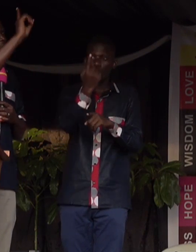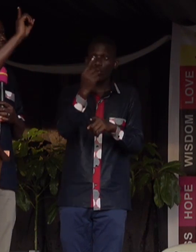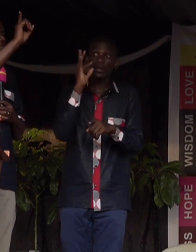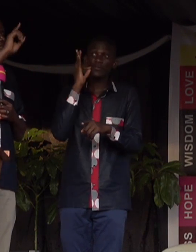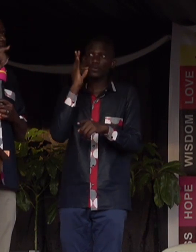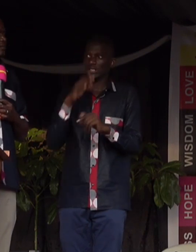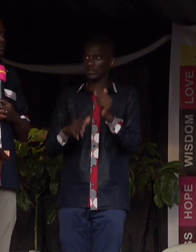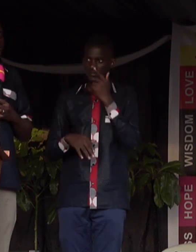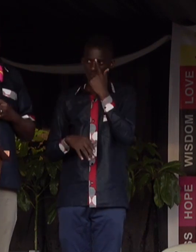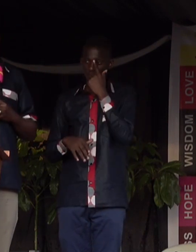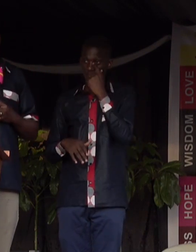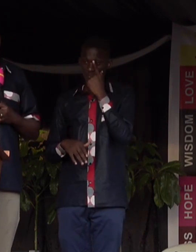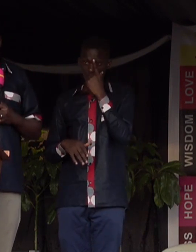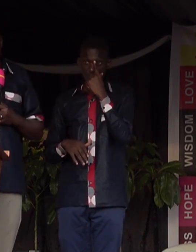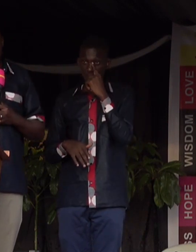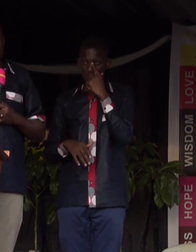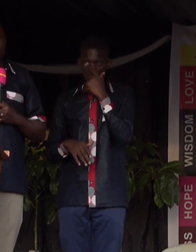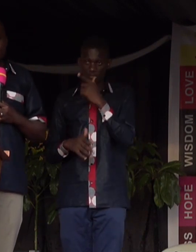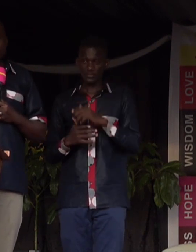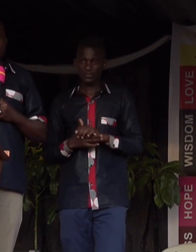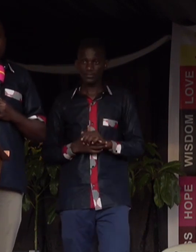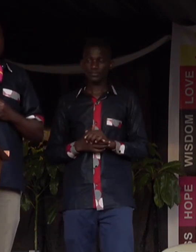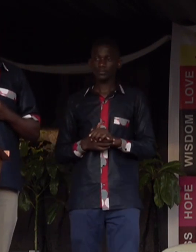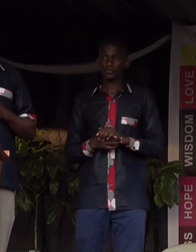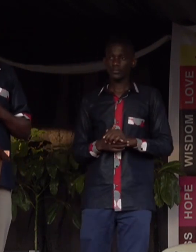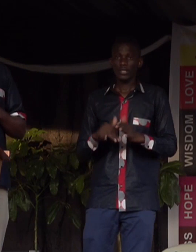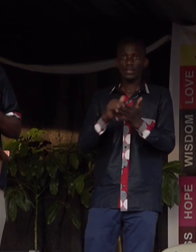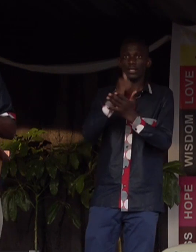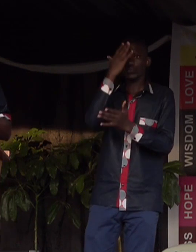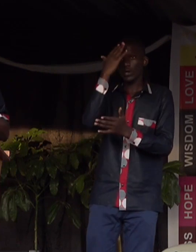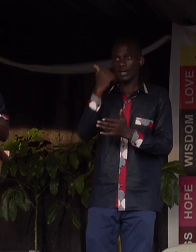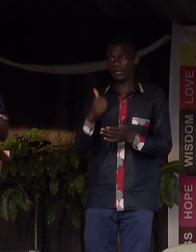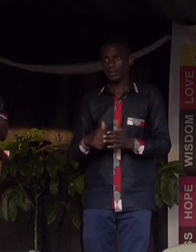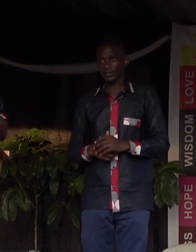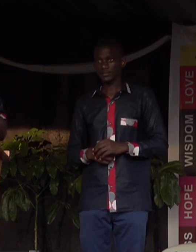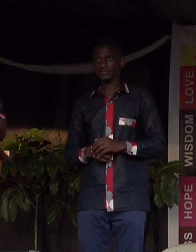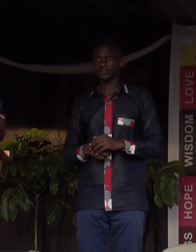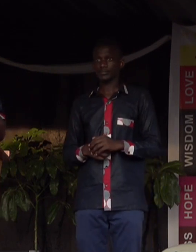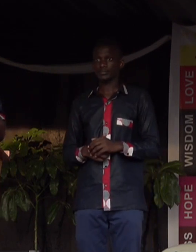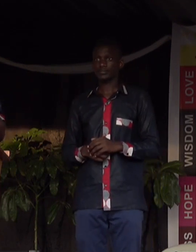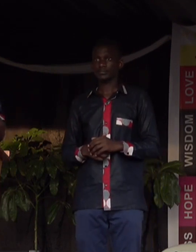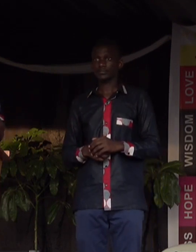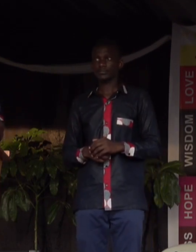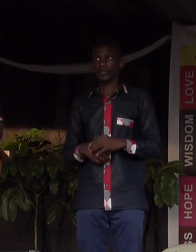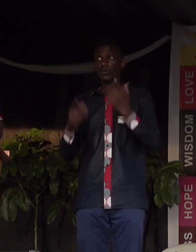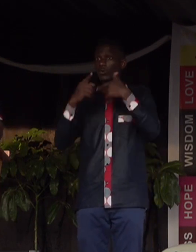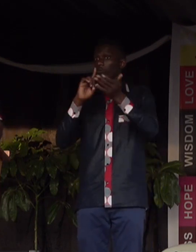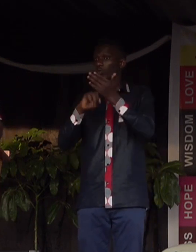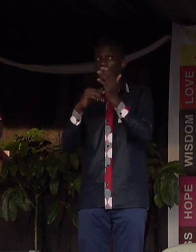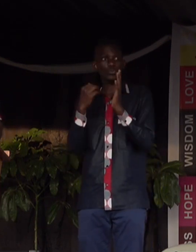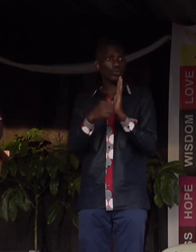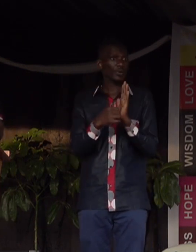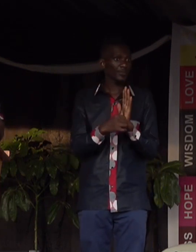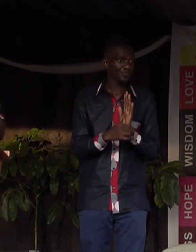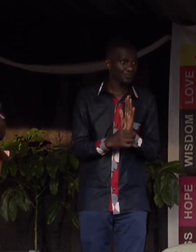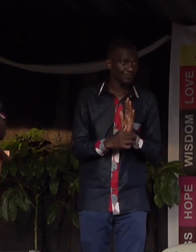It is one. But the English Bible talks of one fruit. Chobolaba. That's why you see. Tufunye obuzibu.